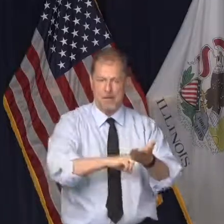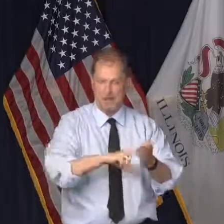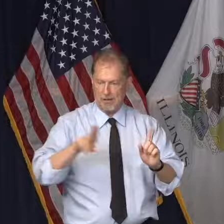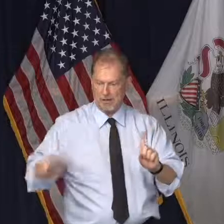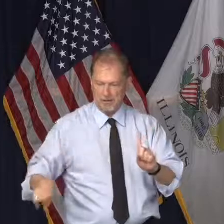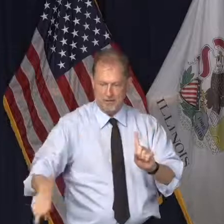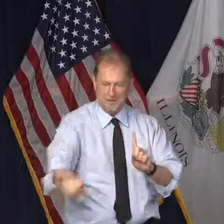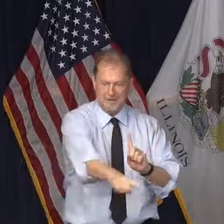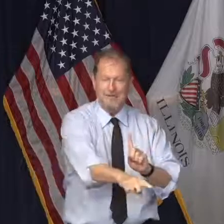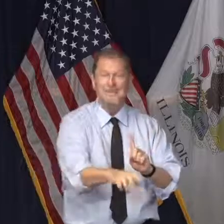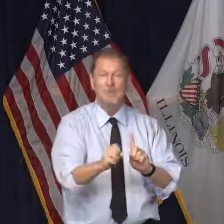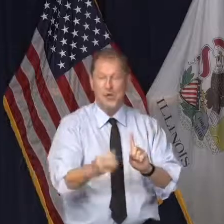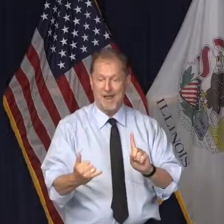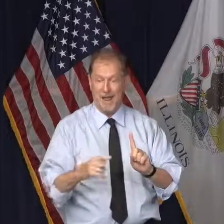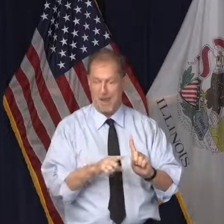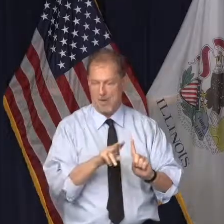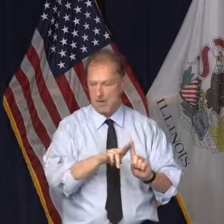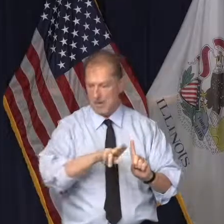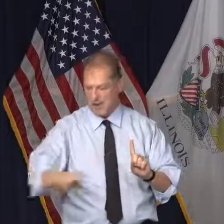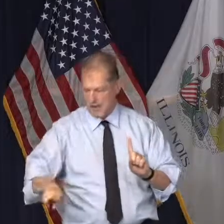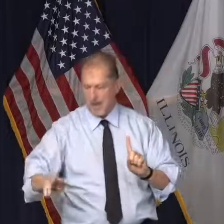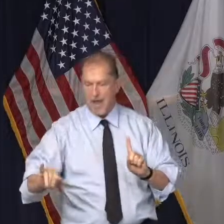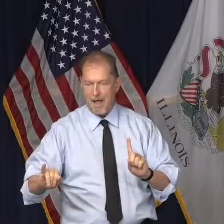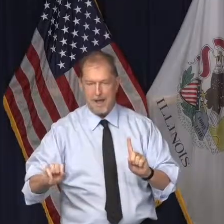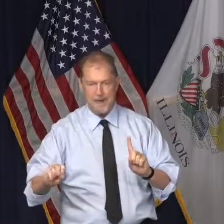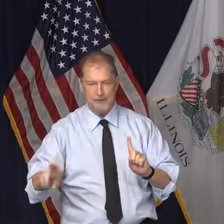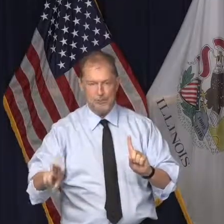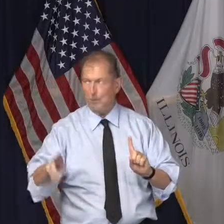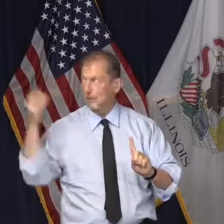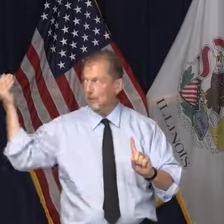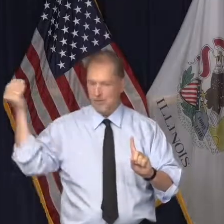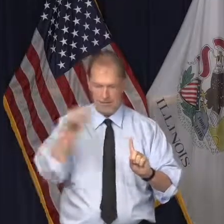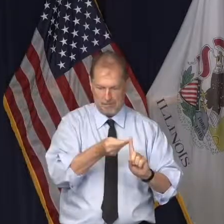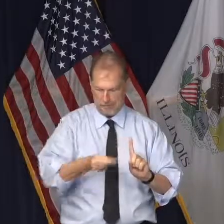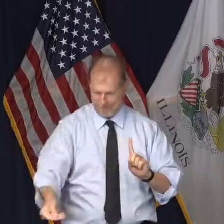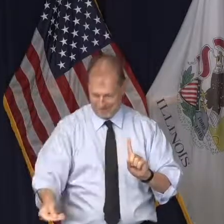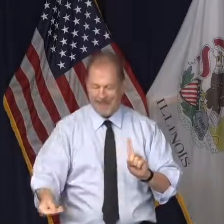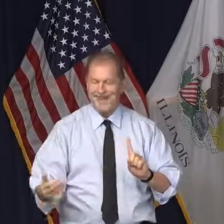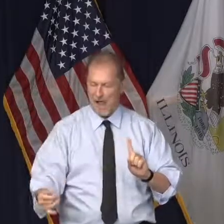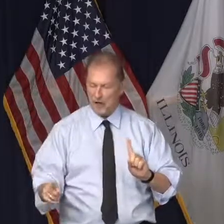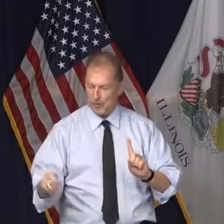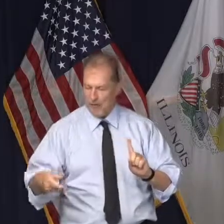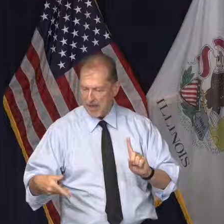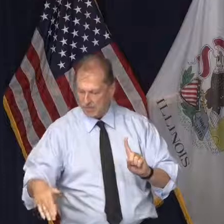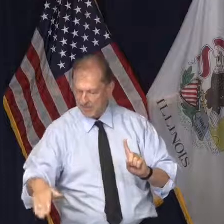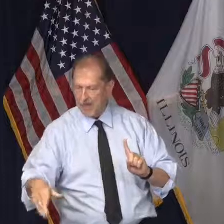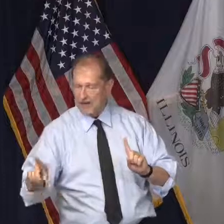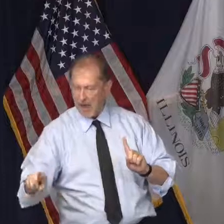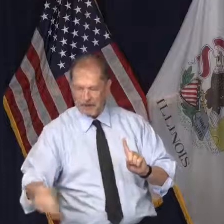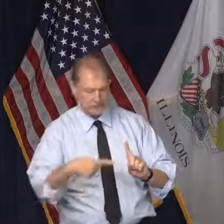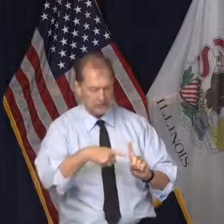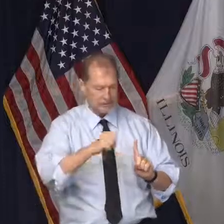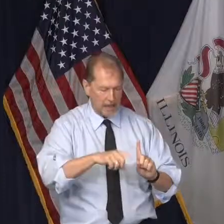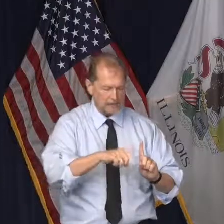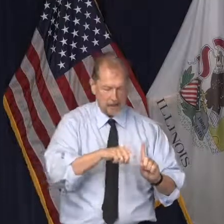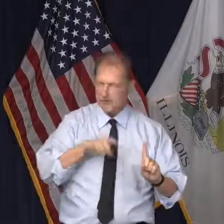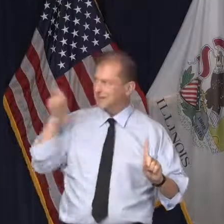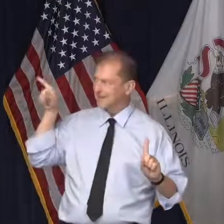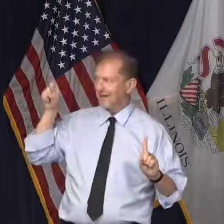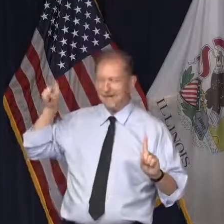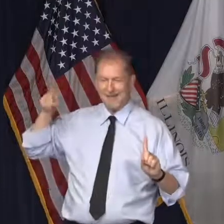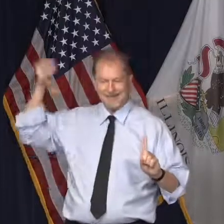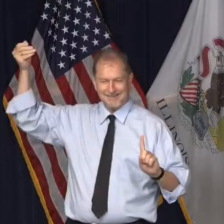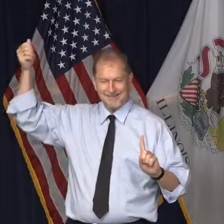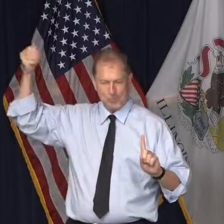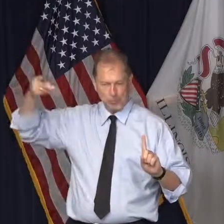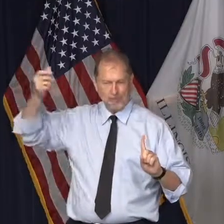for example, to try to bridge to ISU. Meanwhile, there is also a challenge to